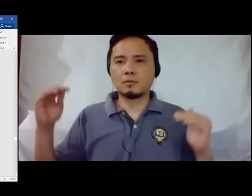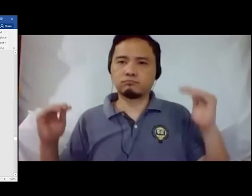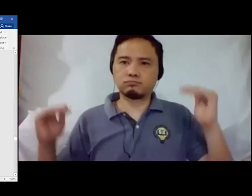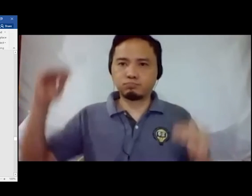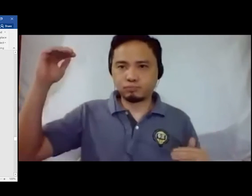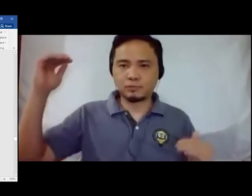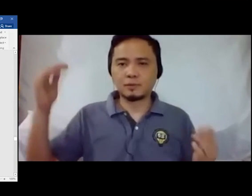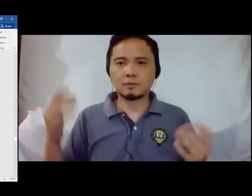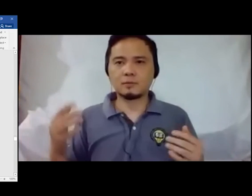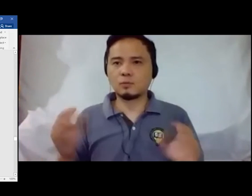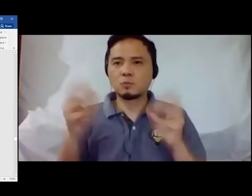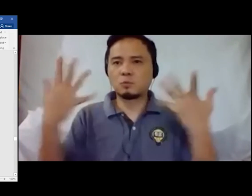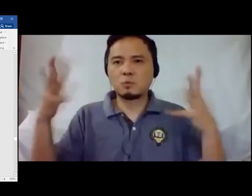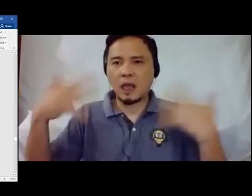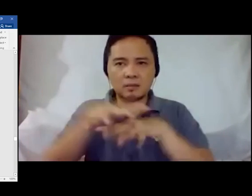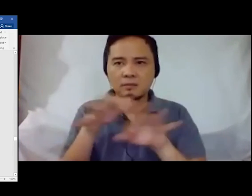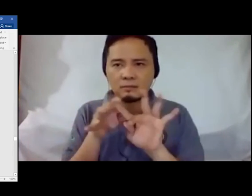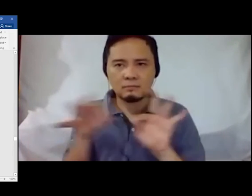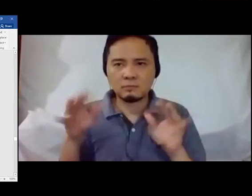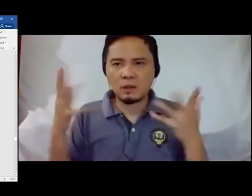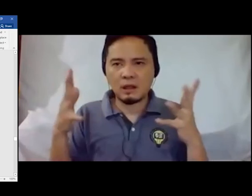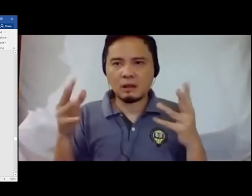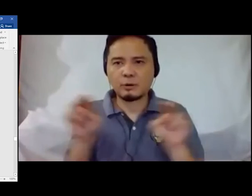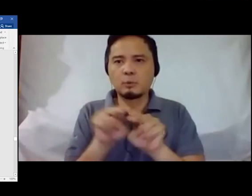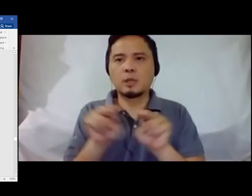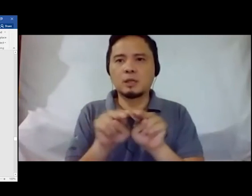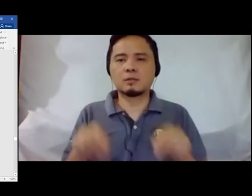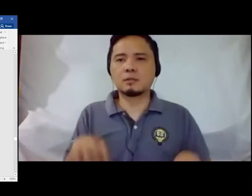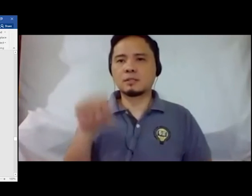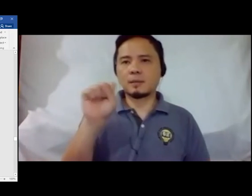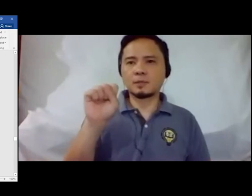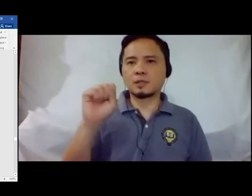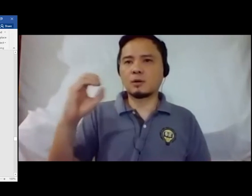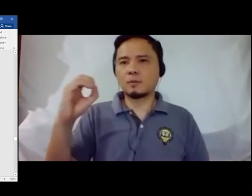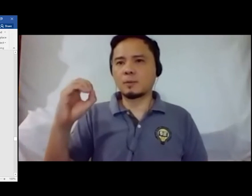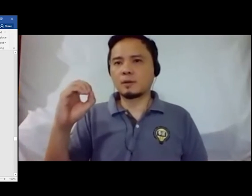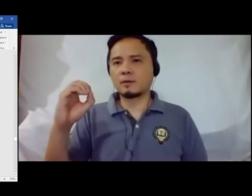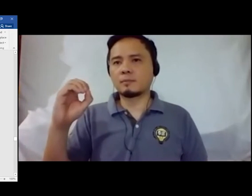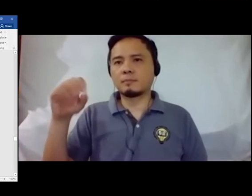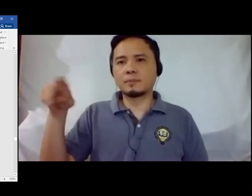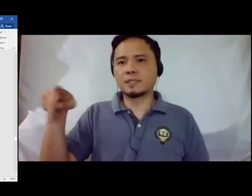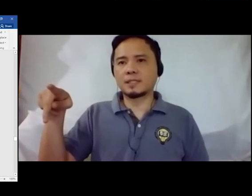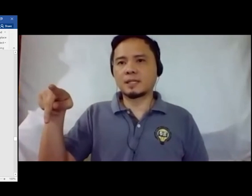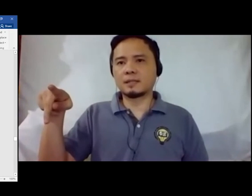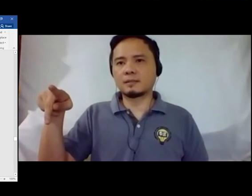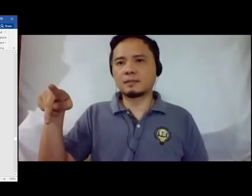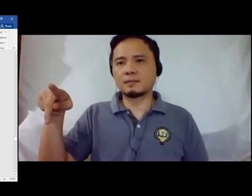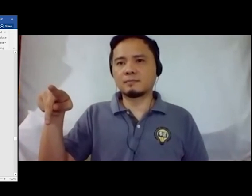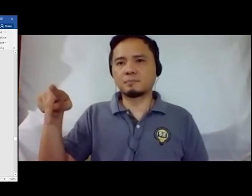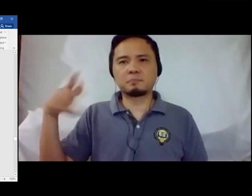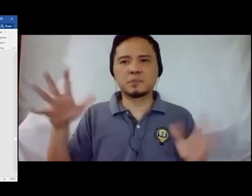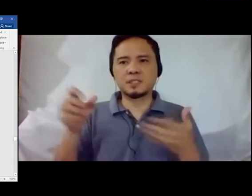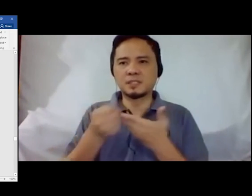no embedded sentence, just subject, object, predicate. So if you look at these examples in the